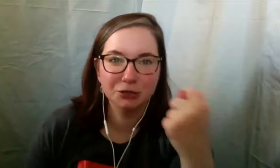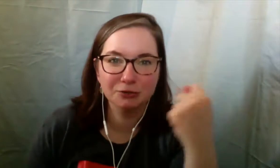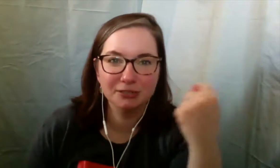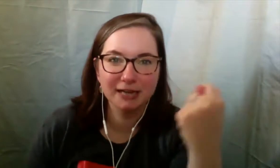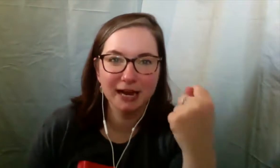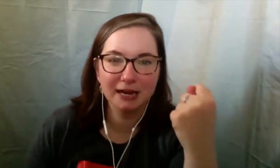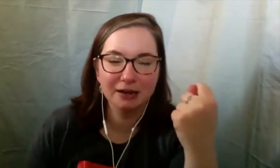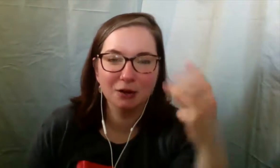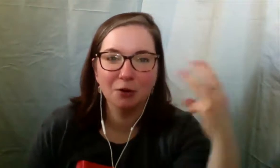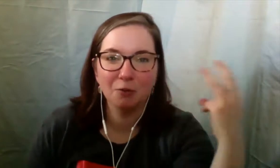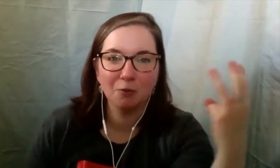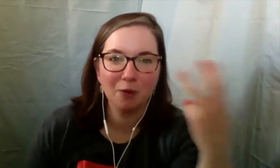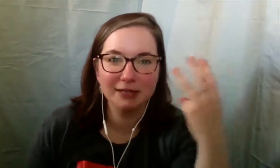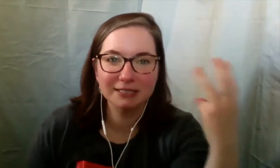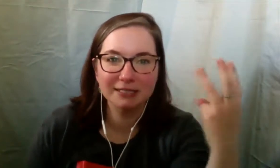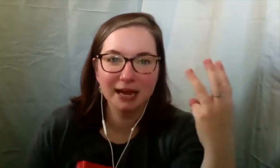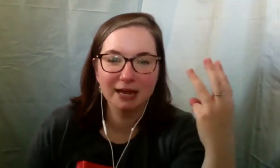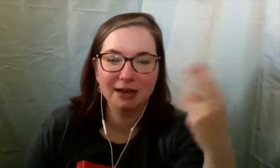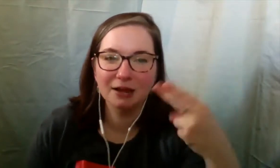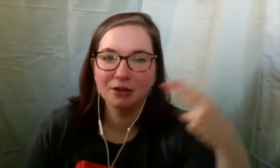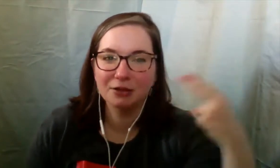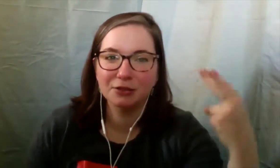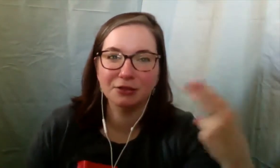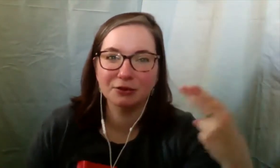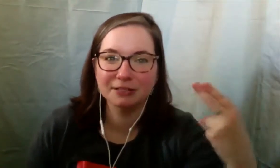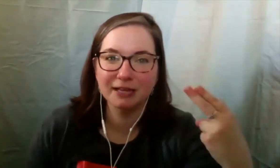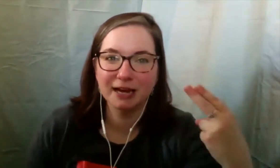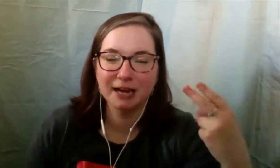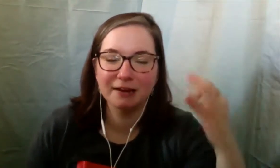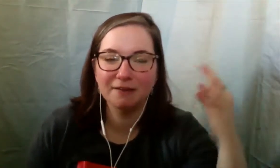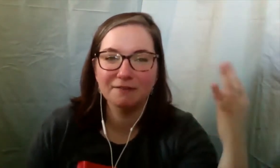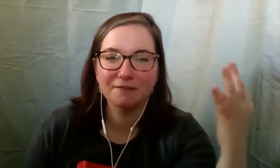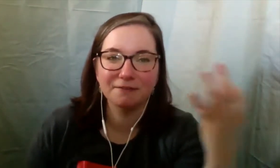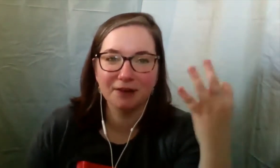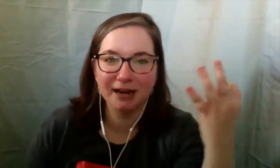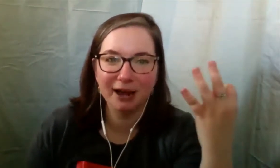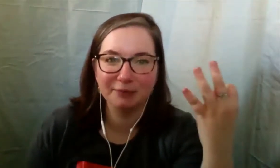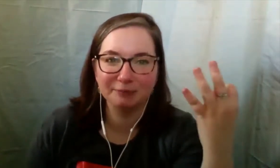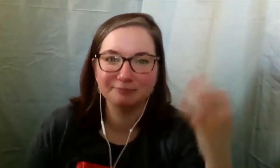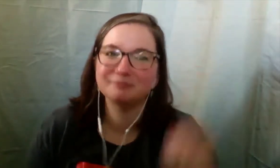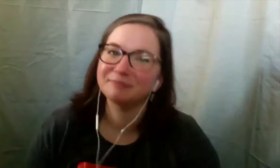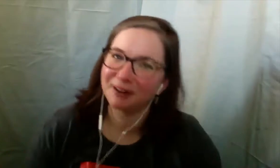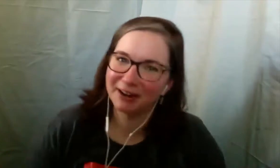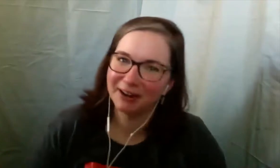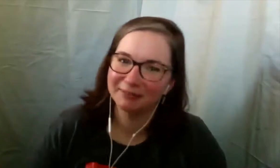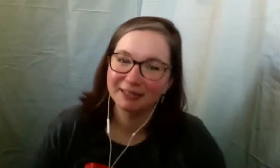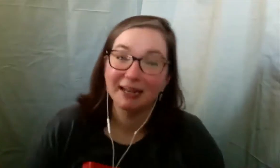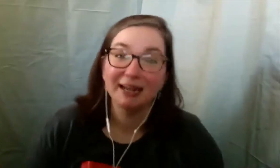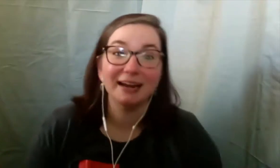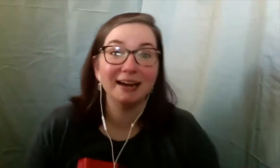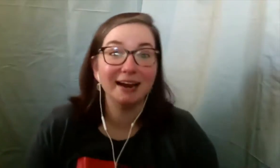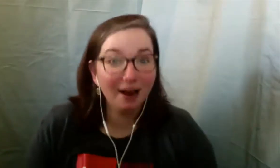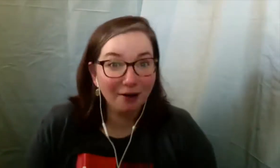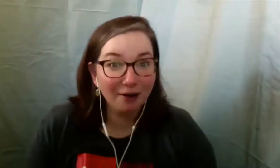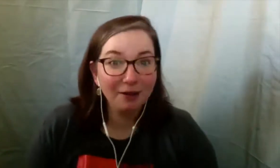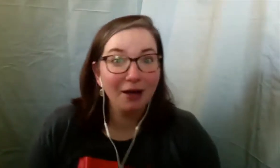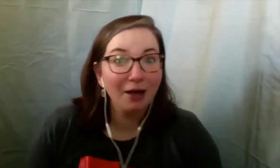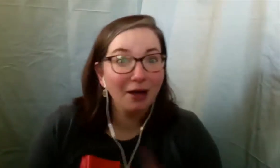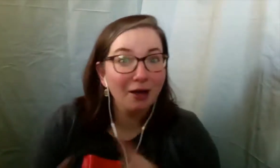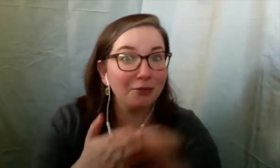Tuesday, Wednesday, Thursday, Friday. Very good. And now the